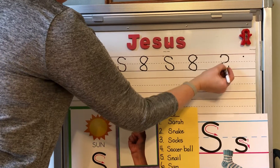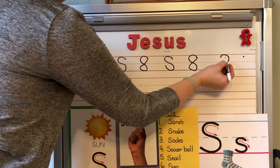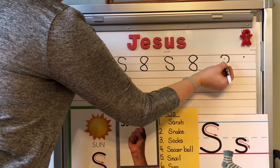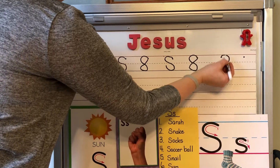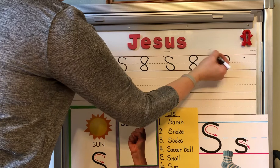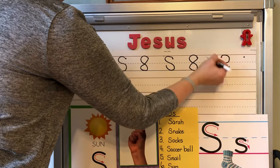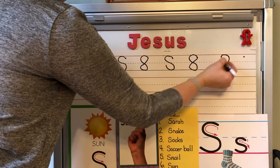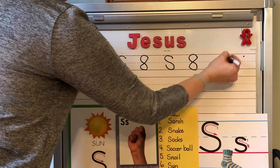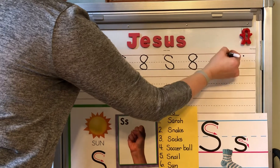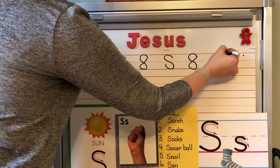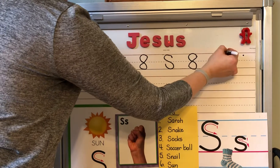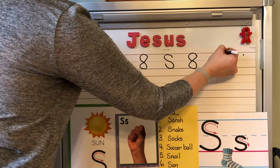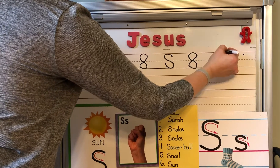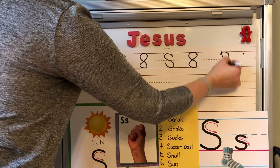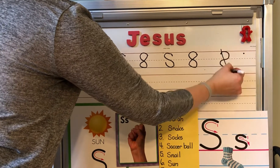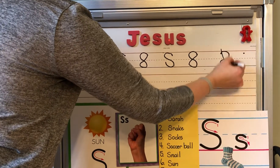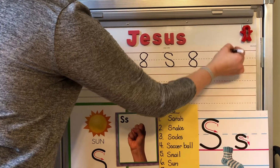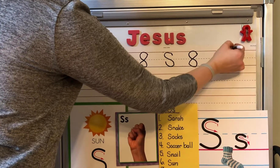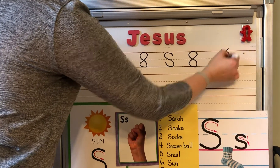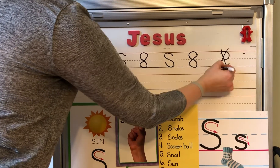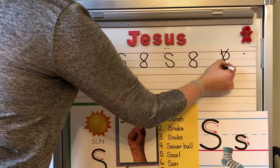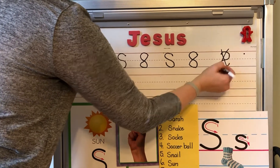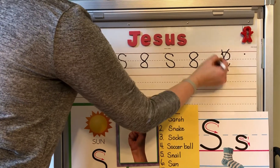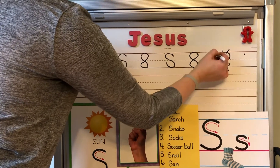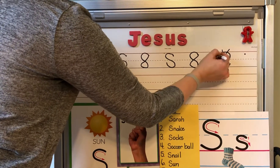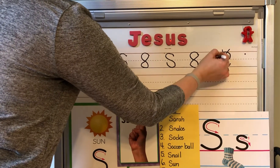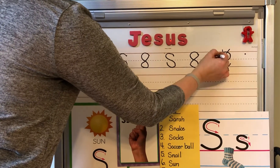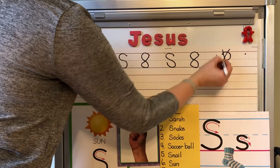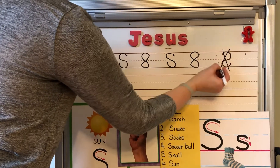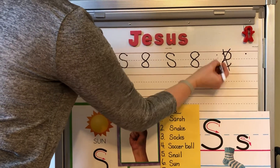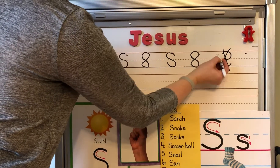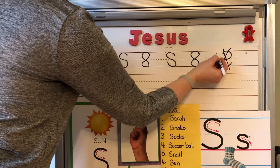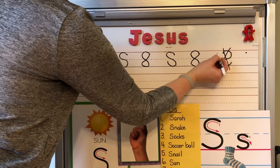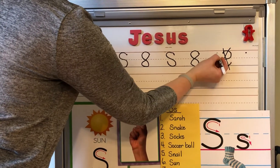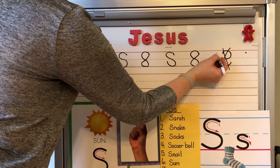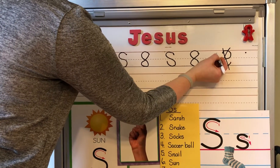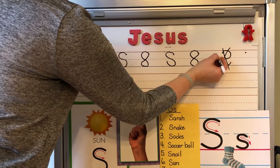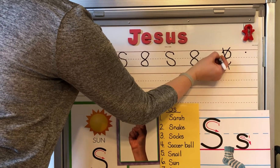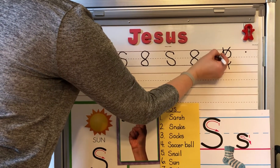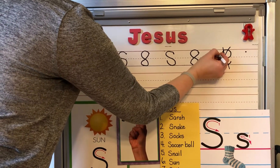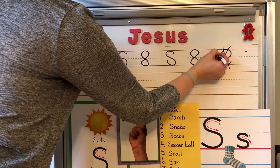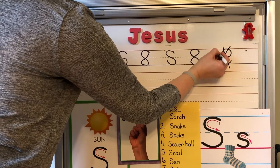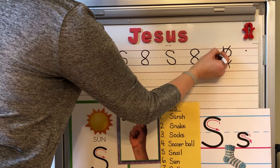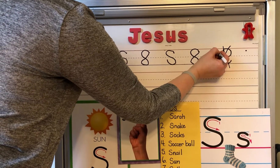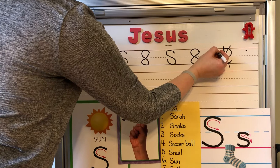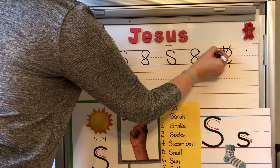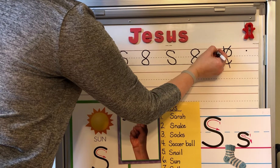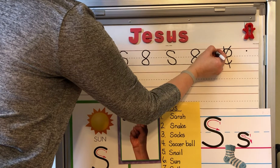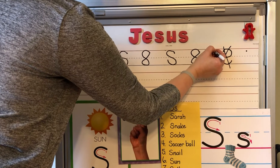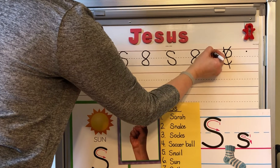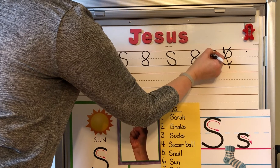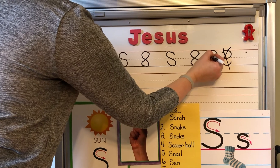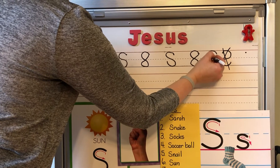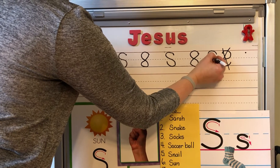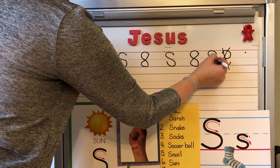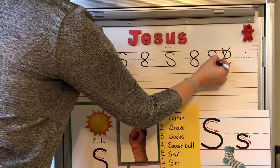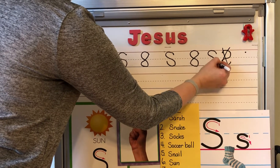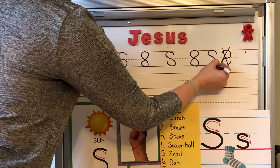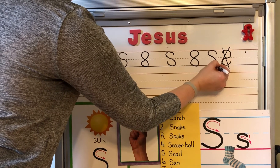instead of bringing it closer to me. Let's try it this way. Bring your marker closer to you,